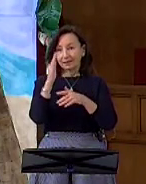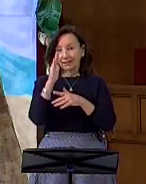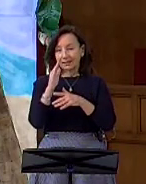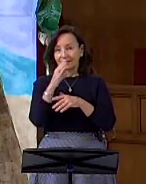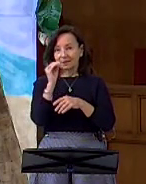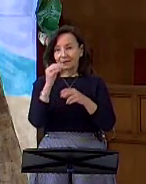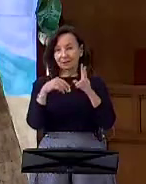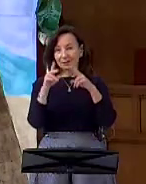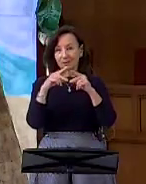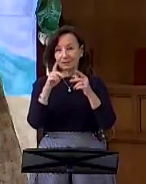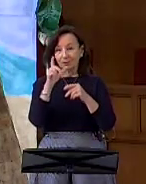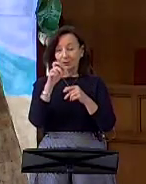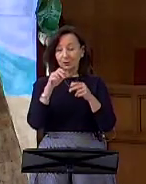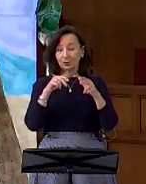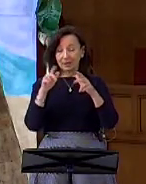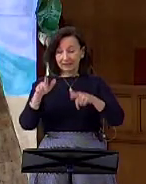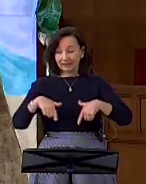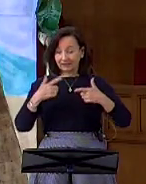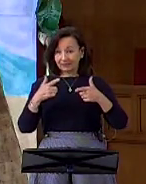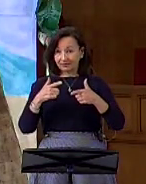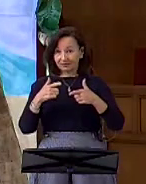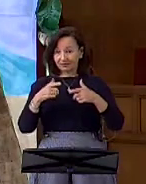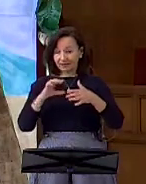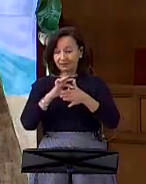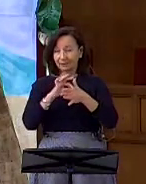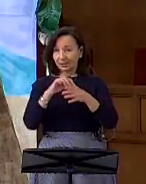walk in the flesh cannot please God.